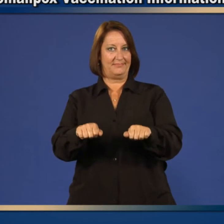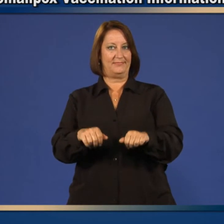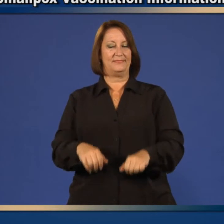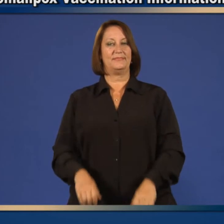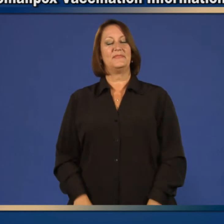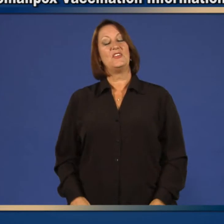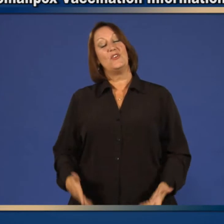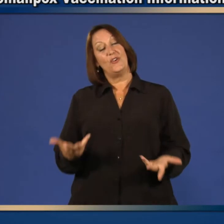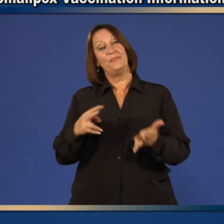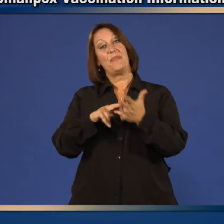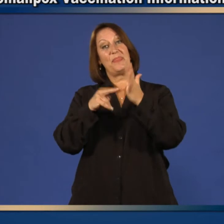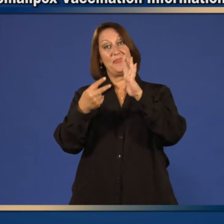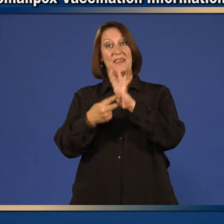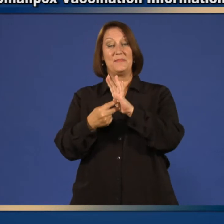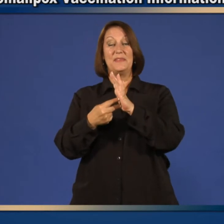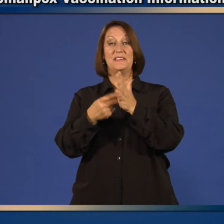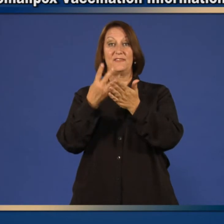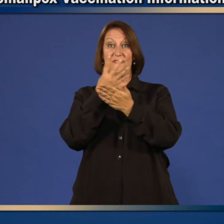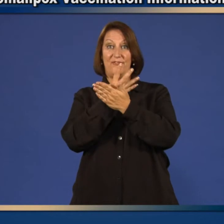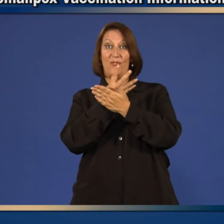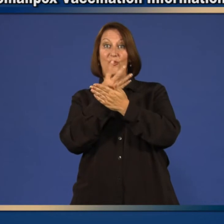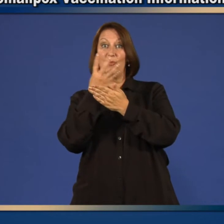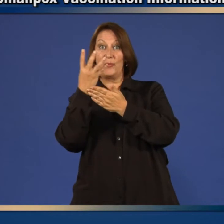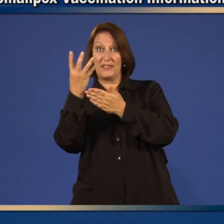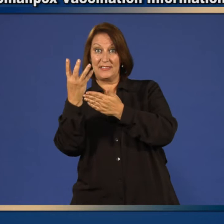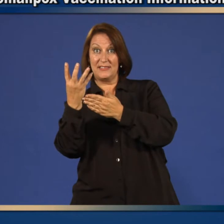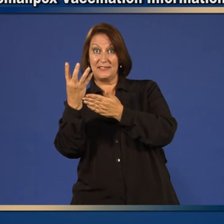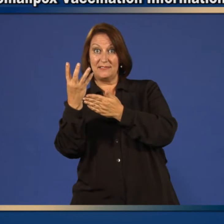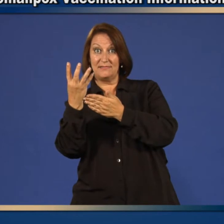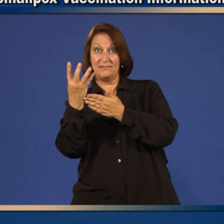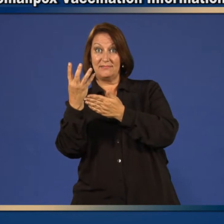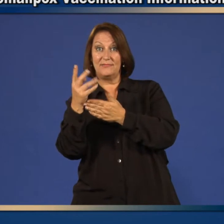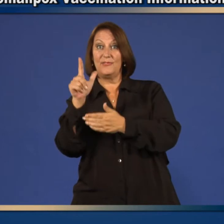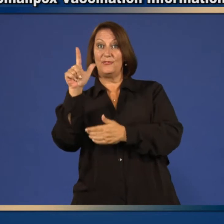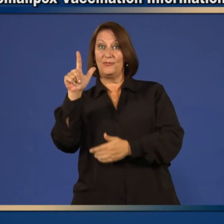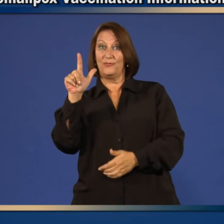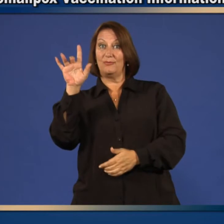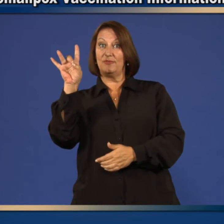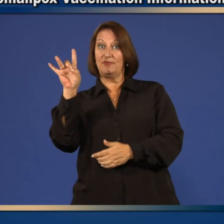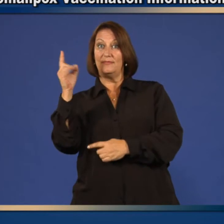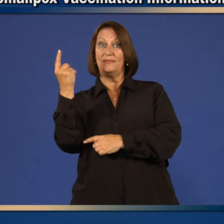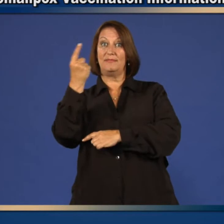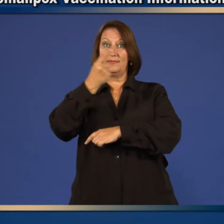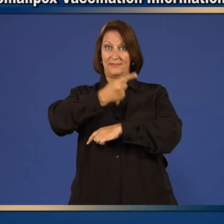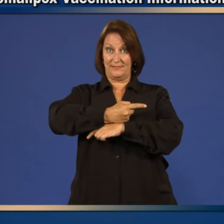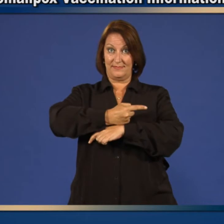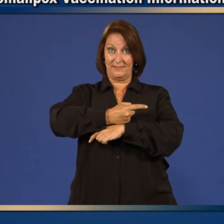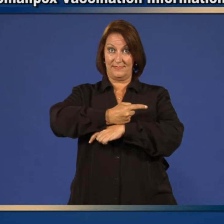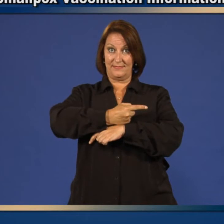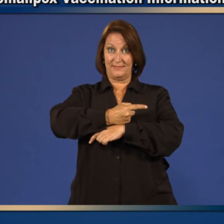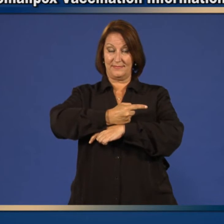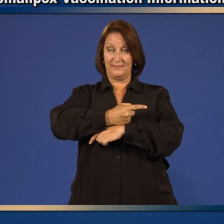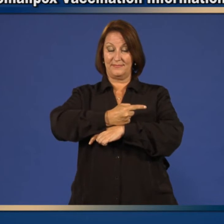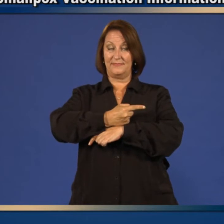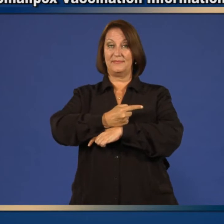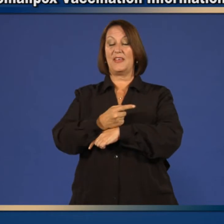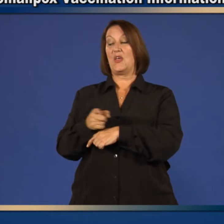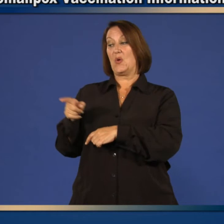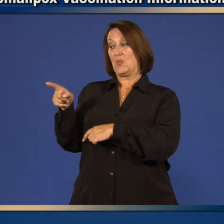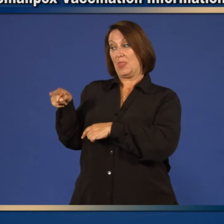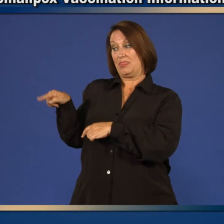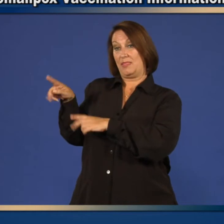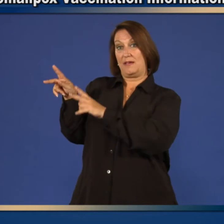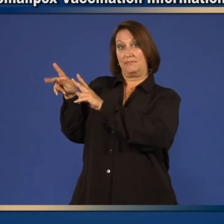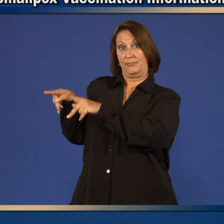Generally, this means a woman should wait at least 4 weeks, 28 days, after